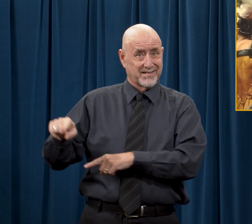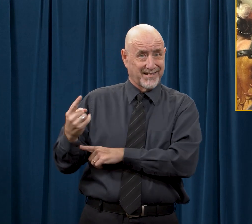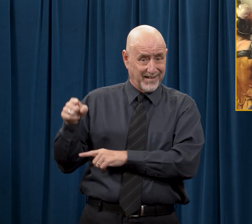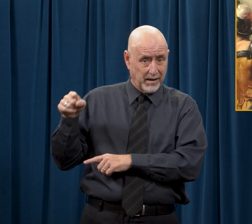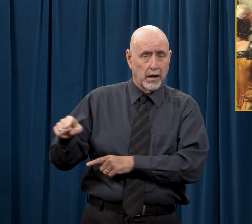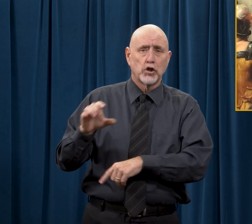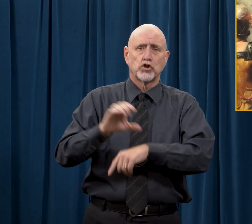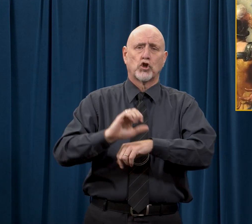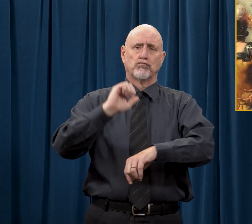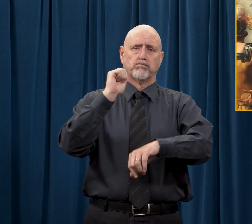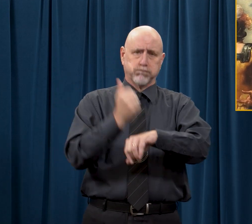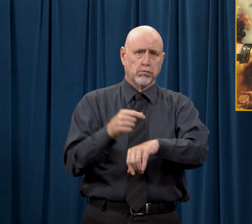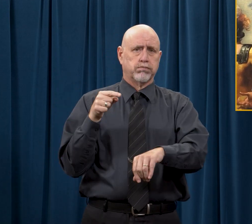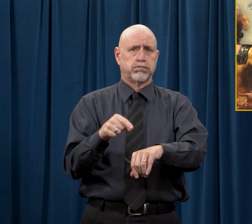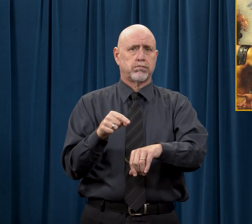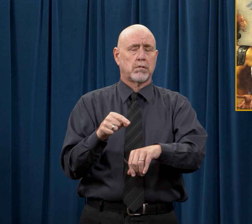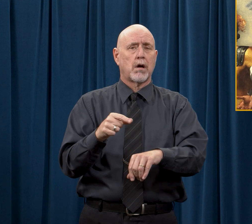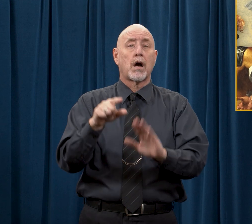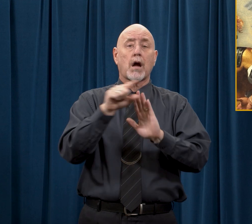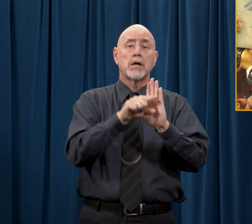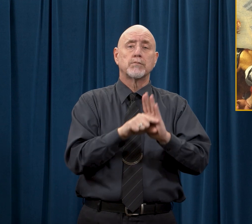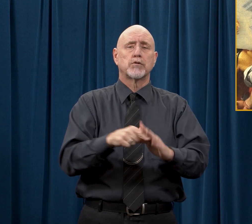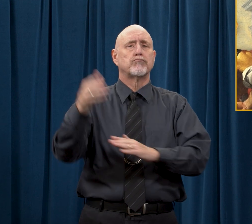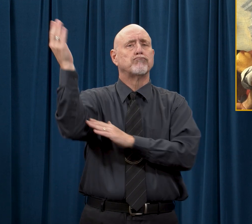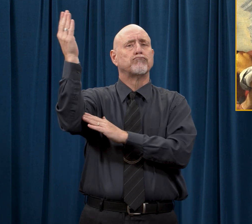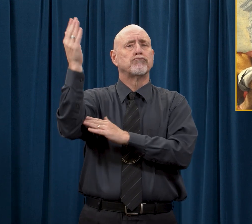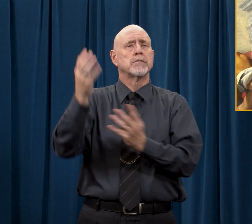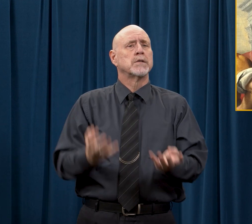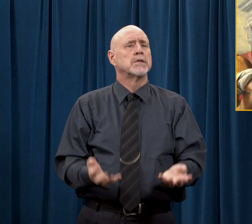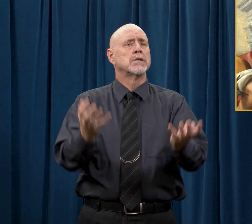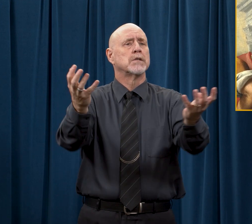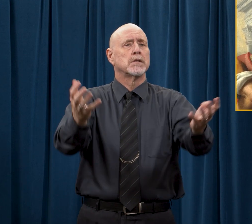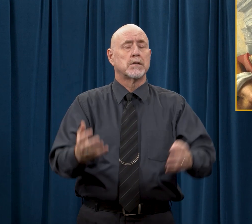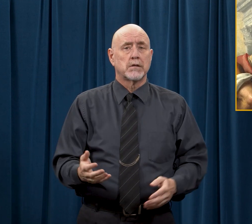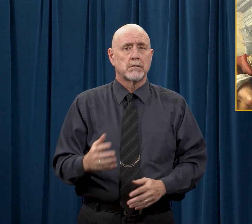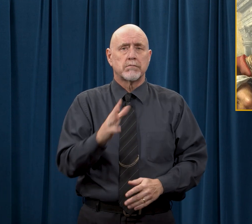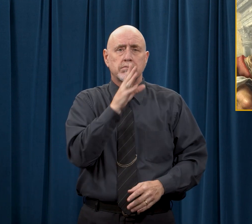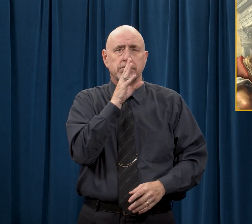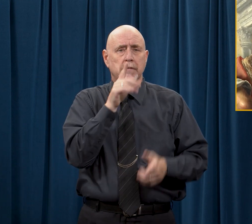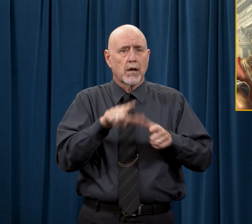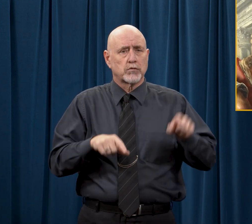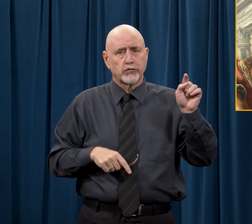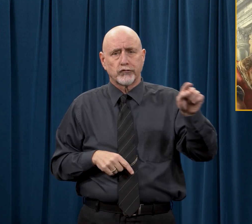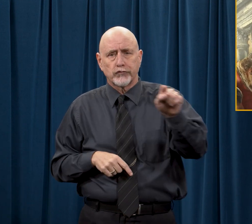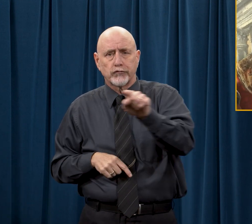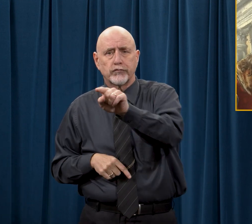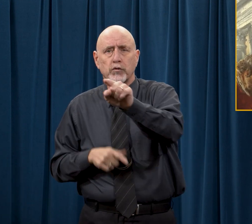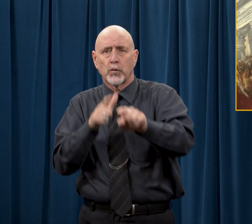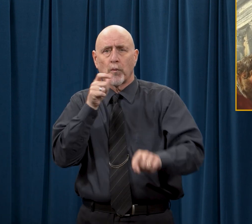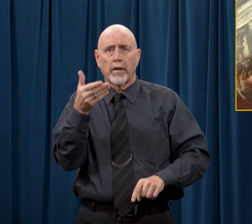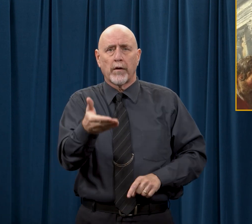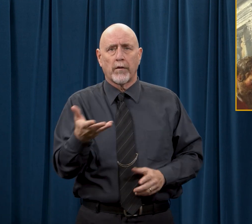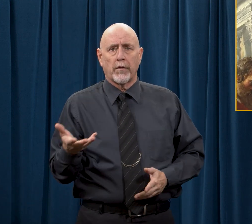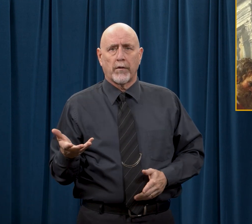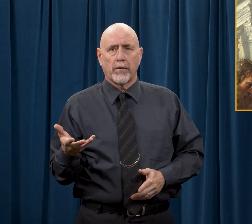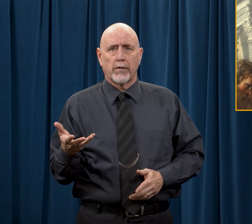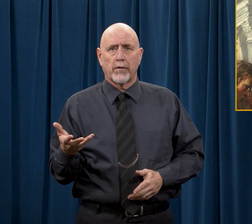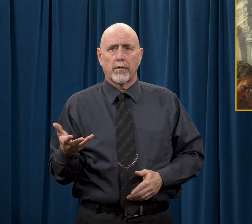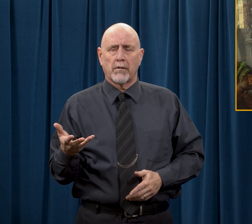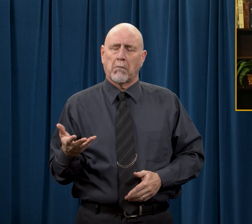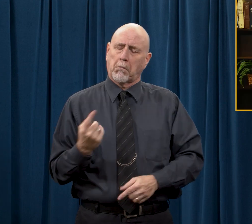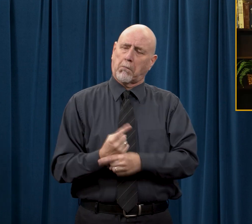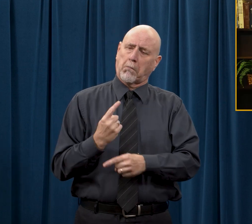chapter 2, the day the church began, the gospel message was translated into the dialects of the people in